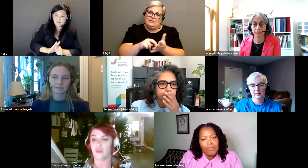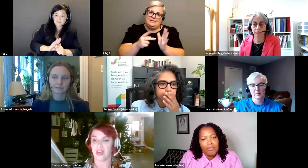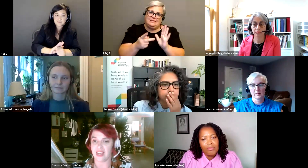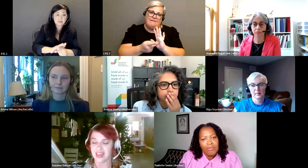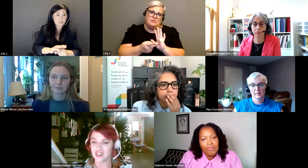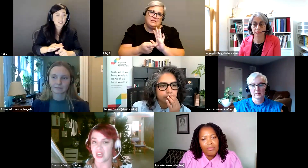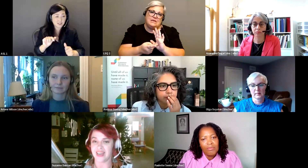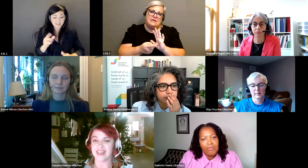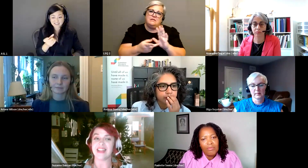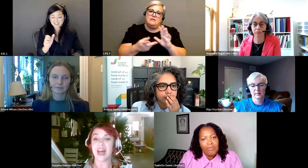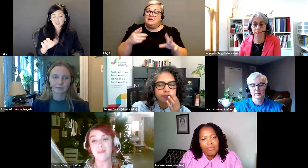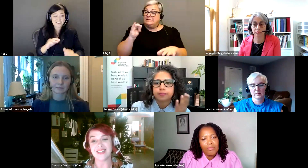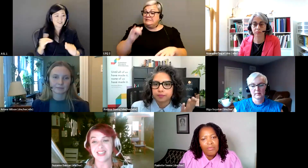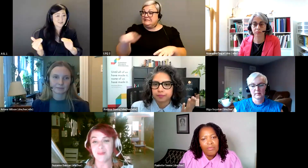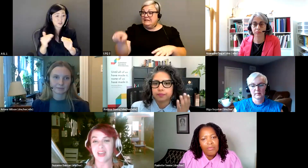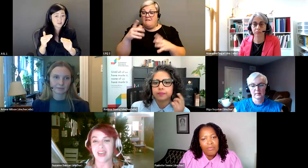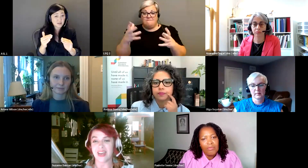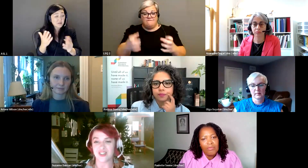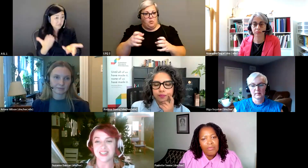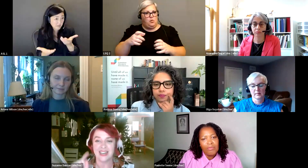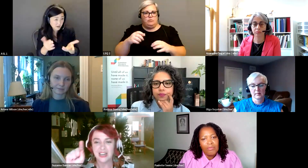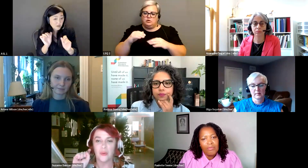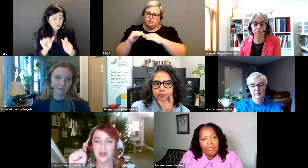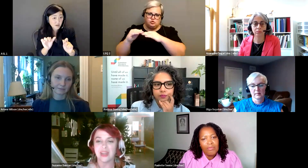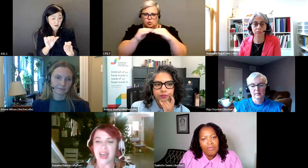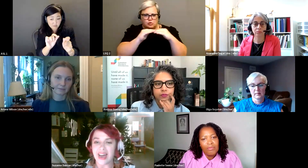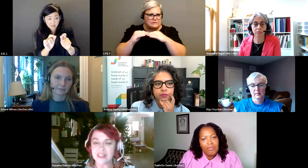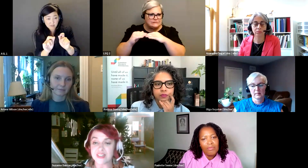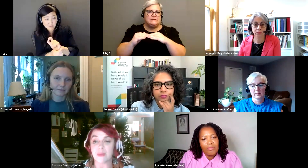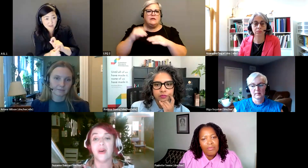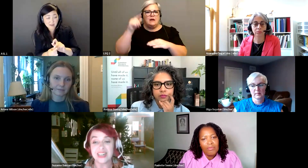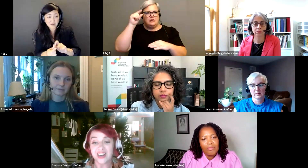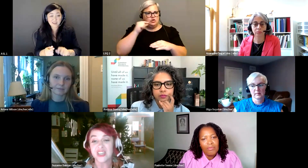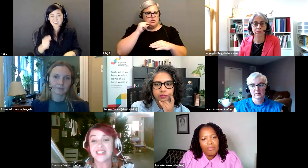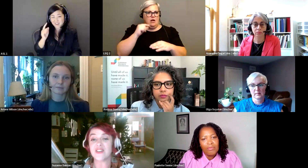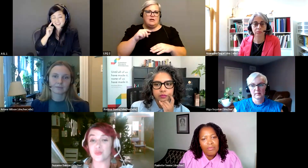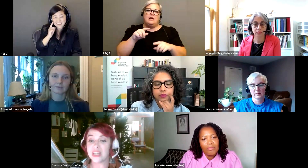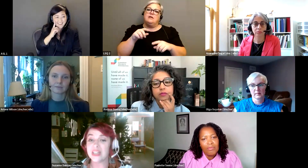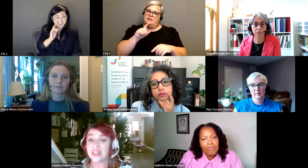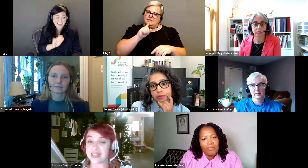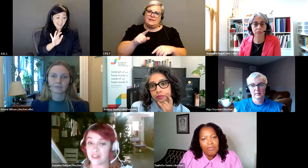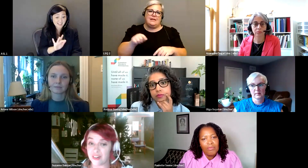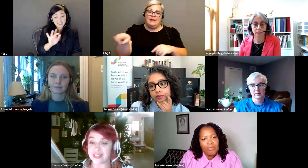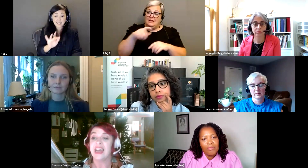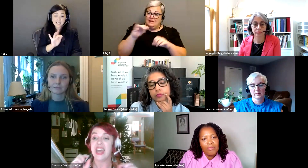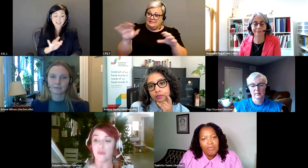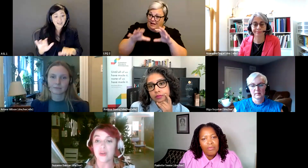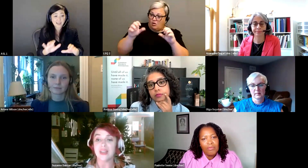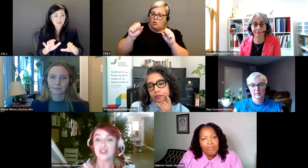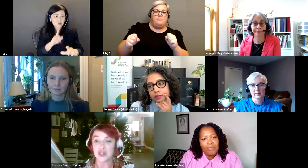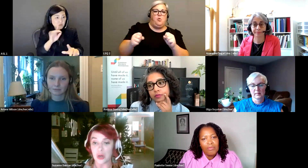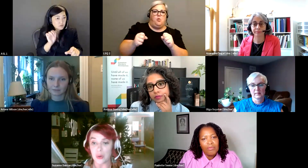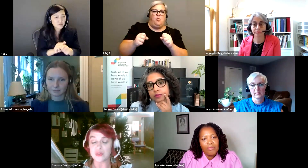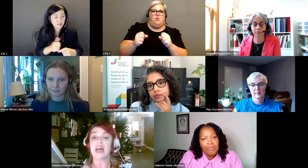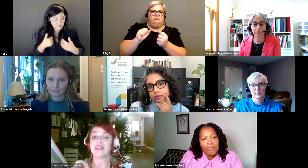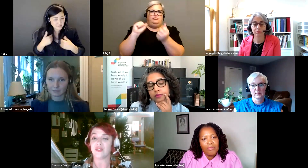we can create that change. And that might seem like it's just, click activism, but it actually does really make a difference. It